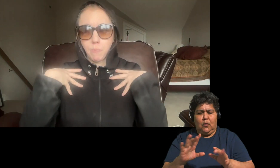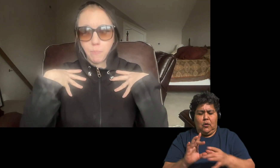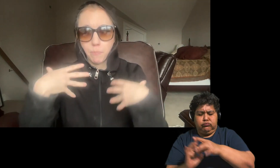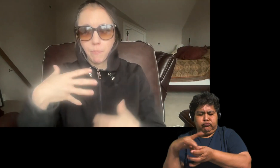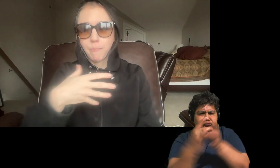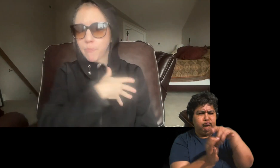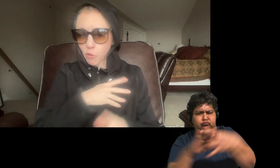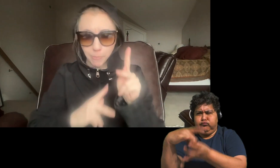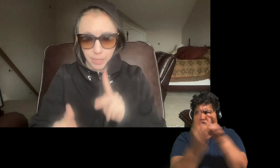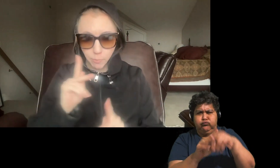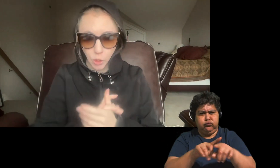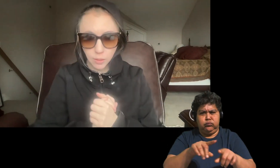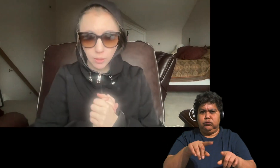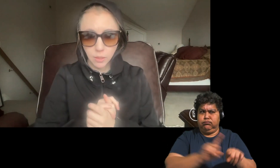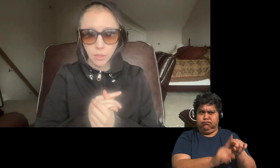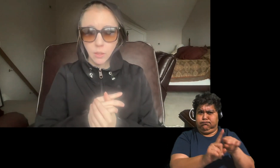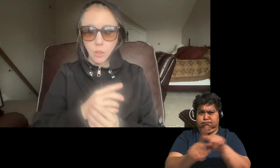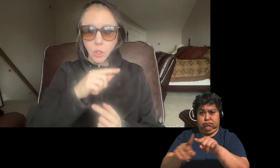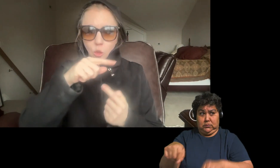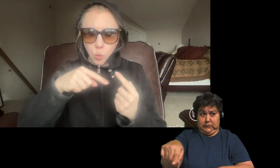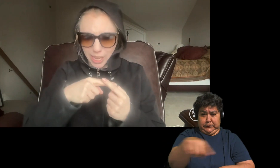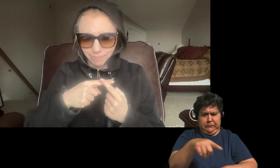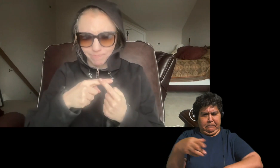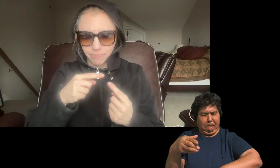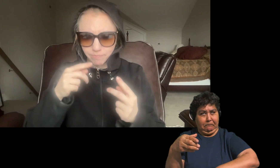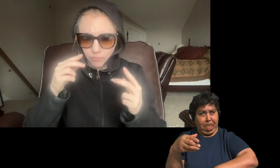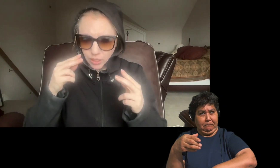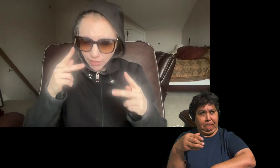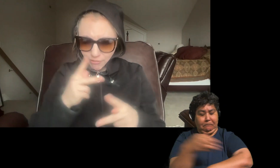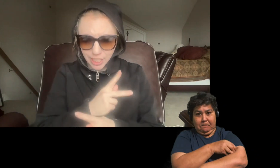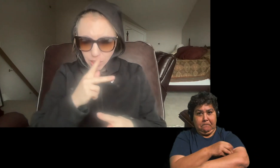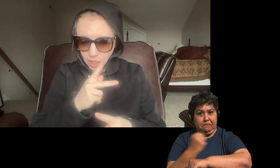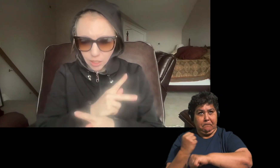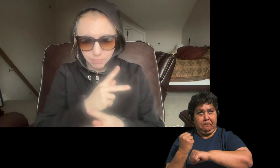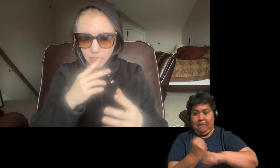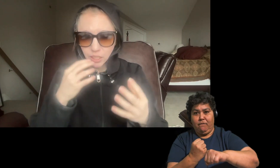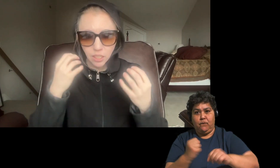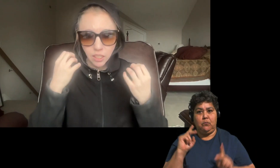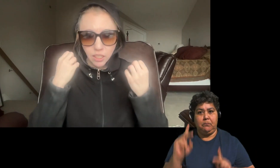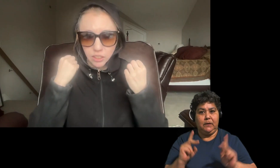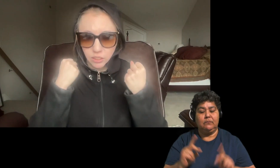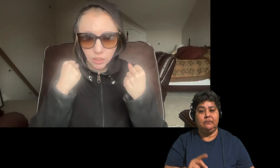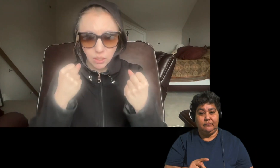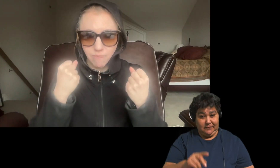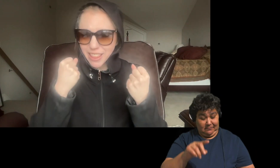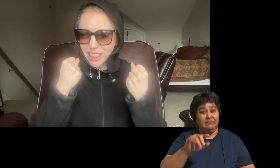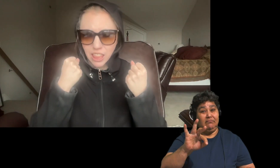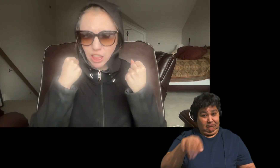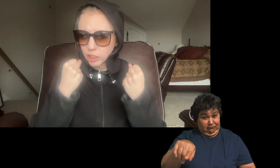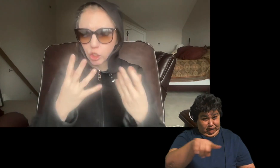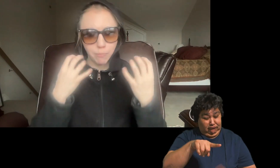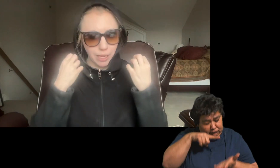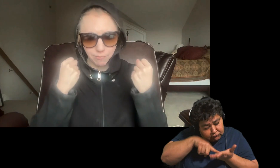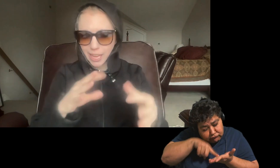connections between very, very powerful people. Because, when you dig long enough,